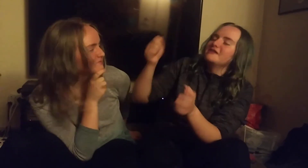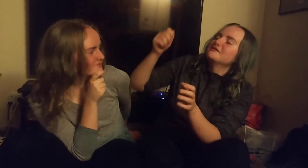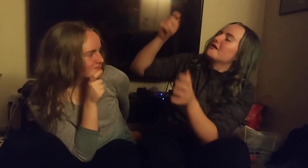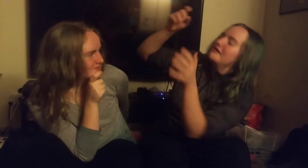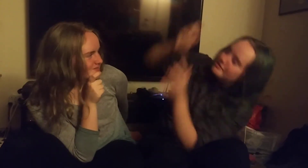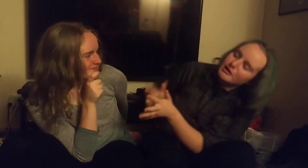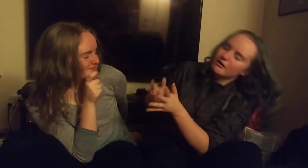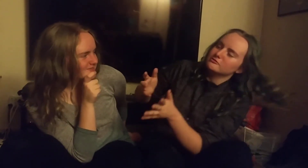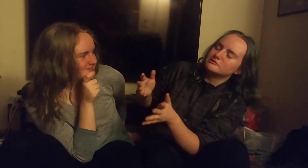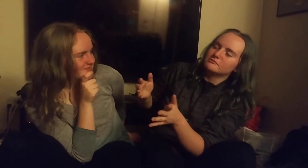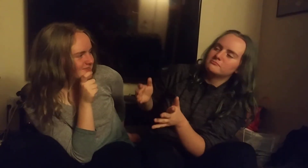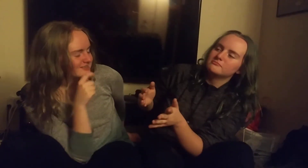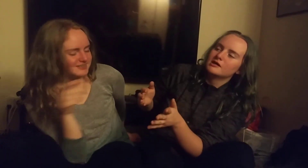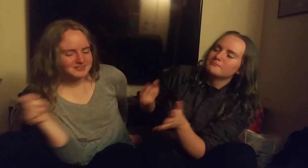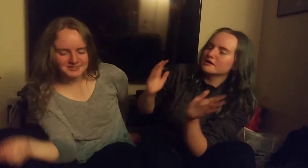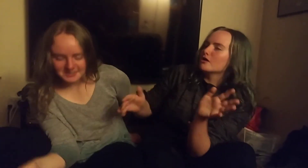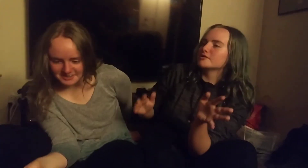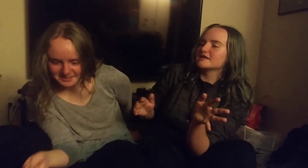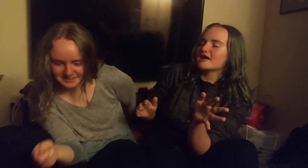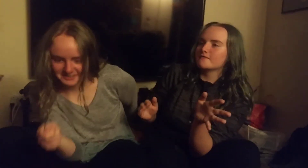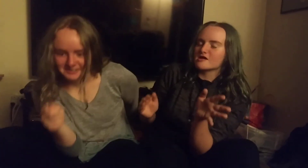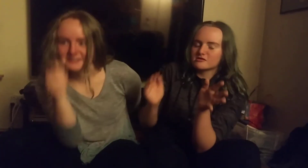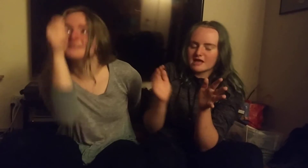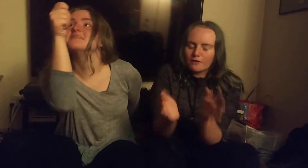they're huge! But I go with it anyway, so now we have